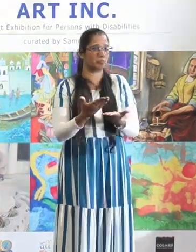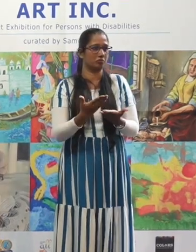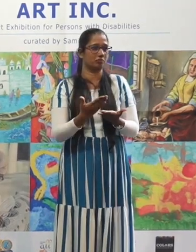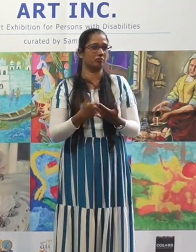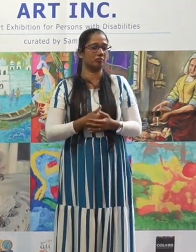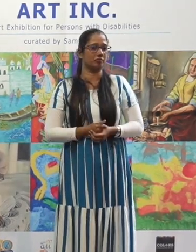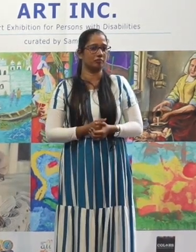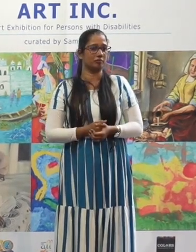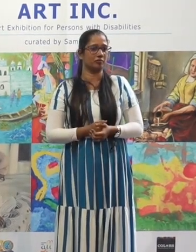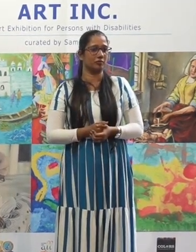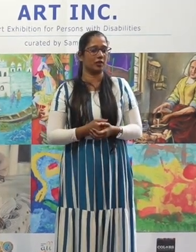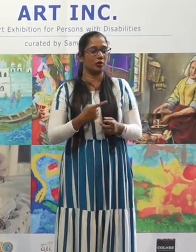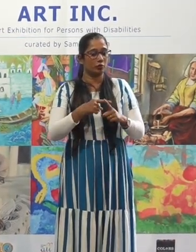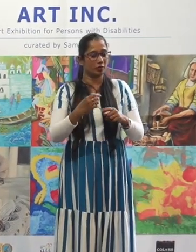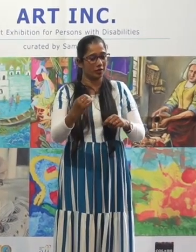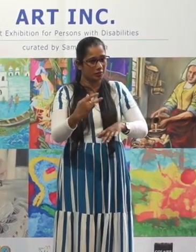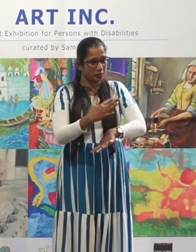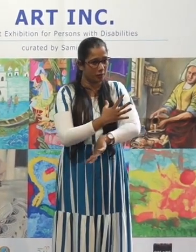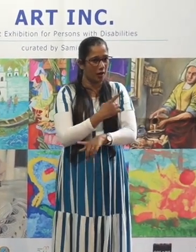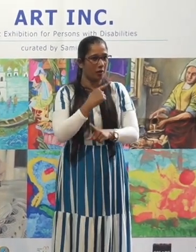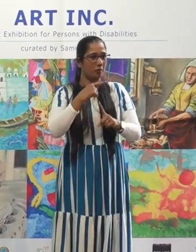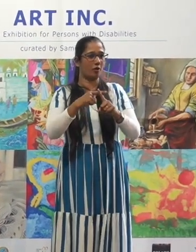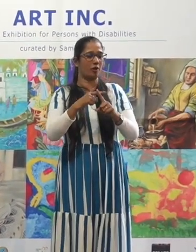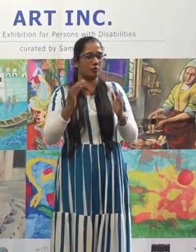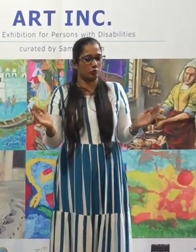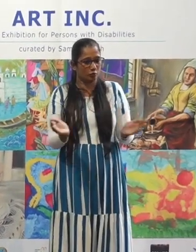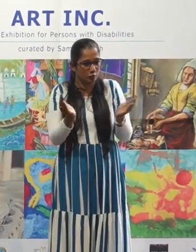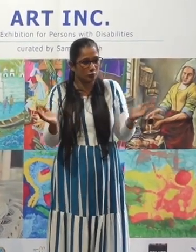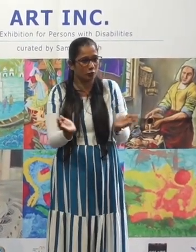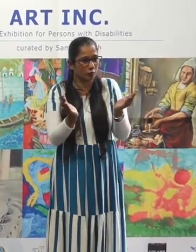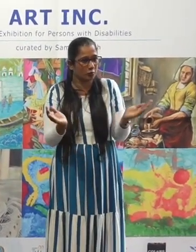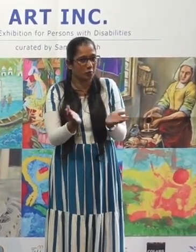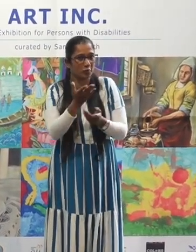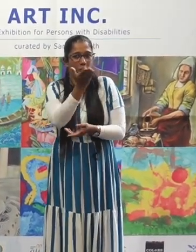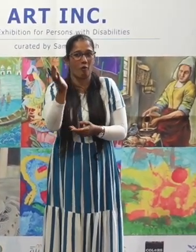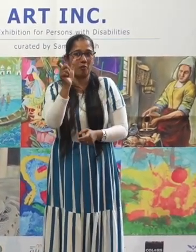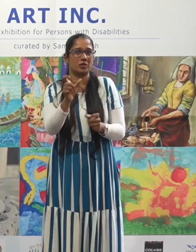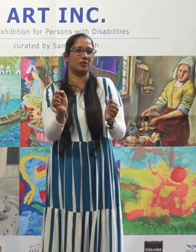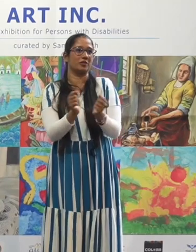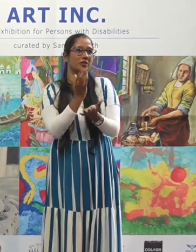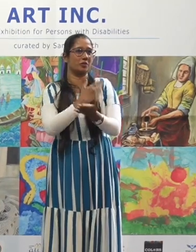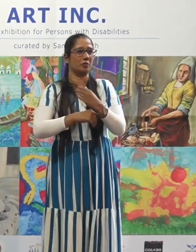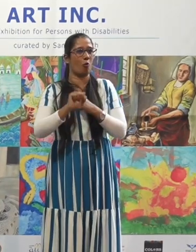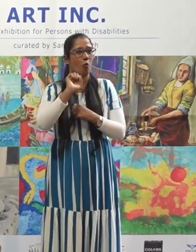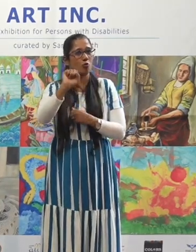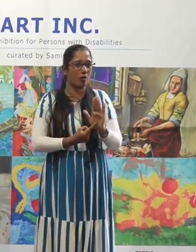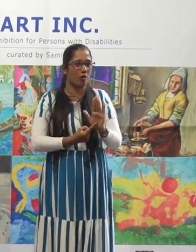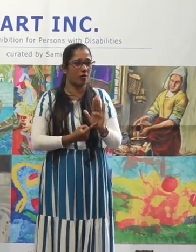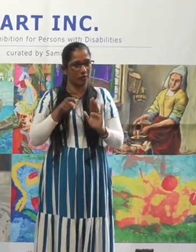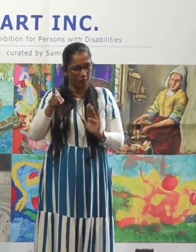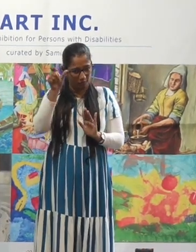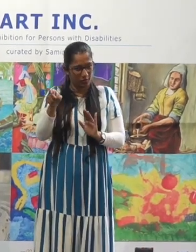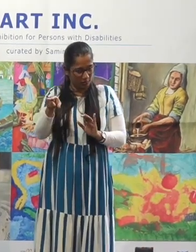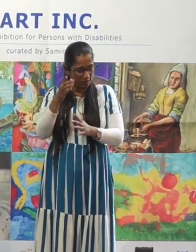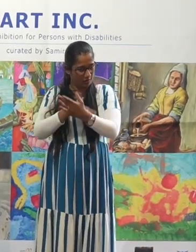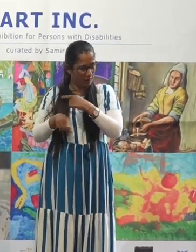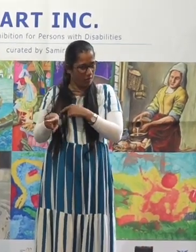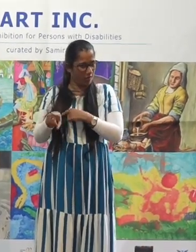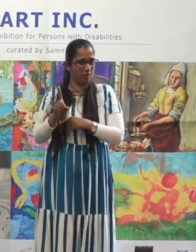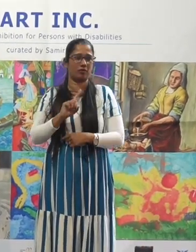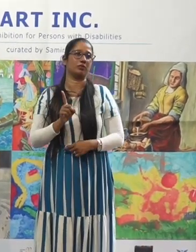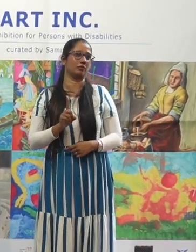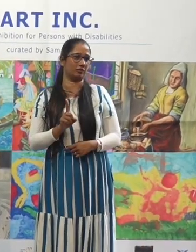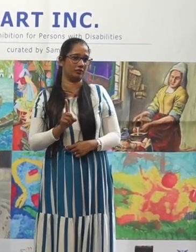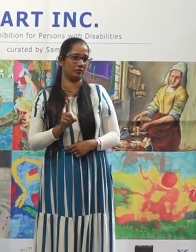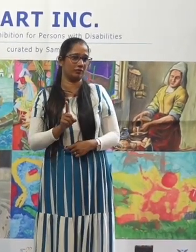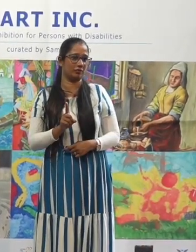to inspire and motivate our budding creative talent. You know, in the